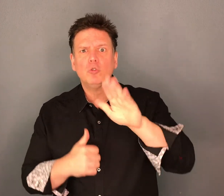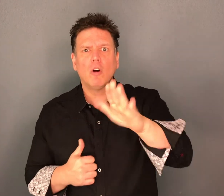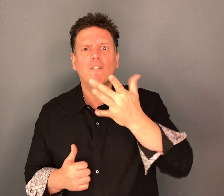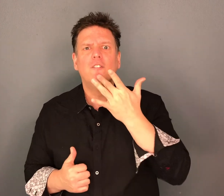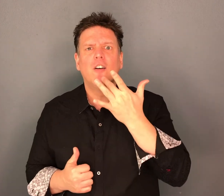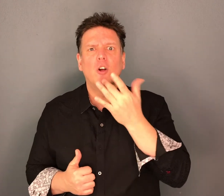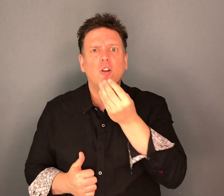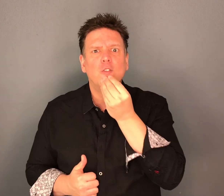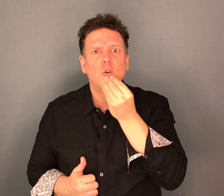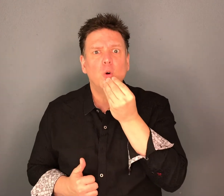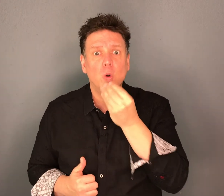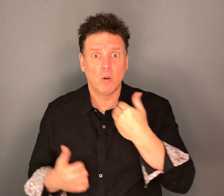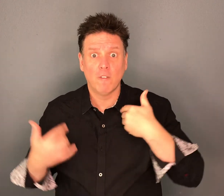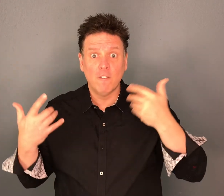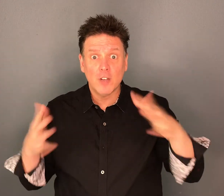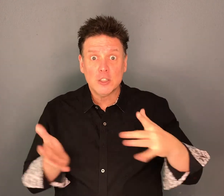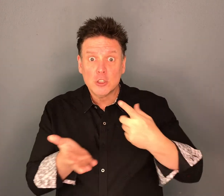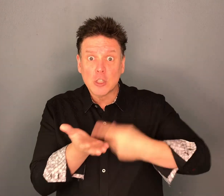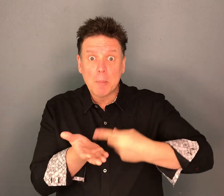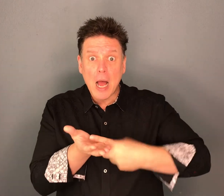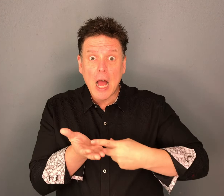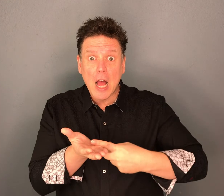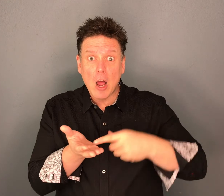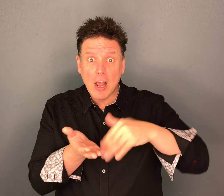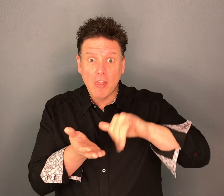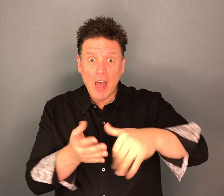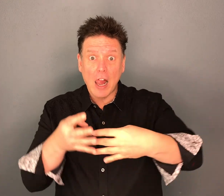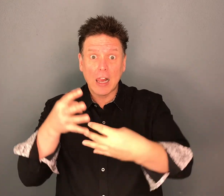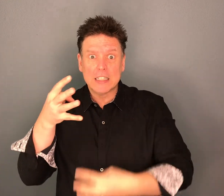far? What's your favorite food? Have we already talked about it?